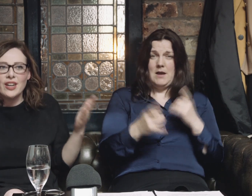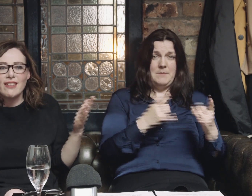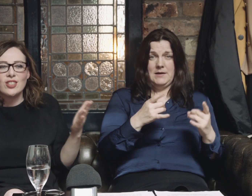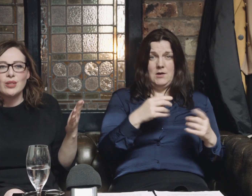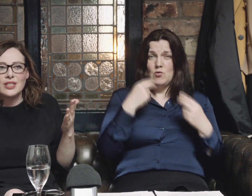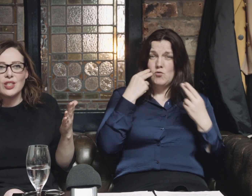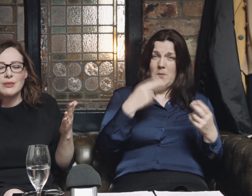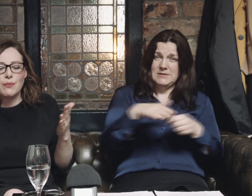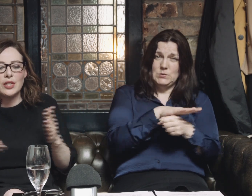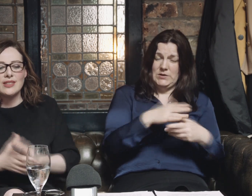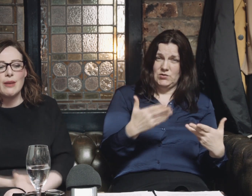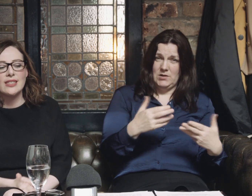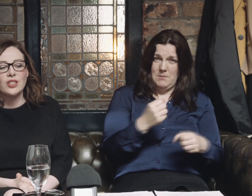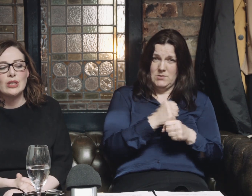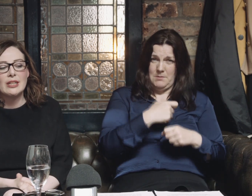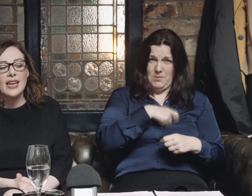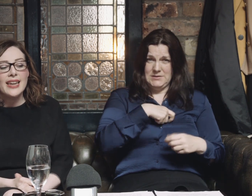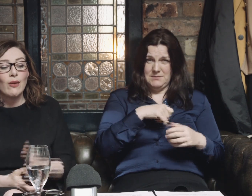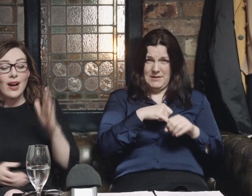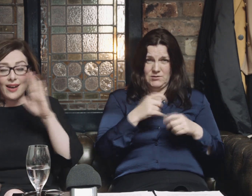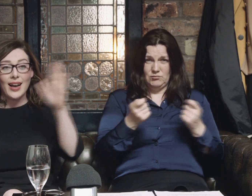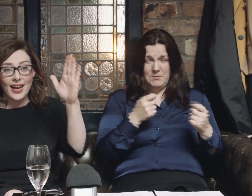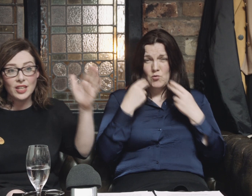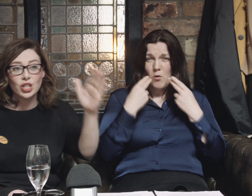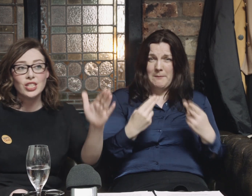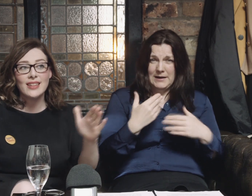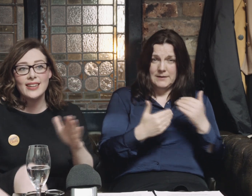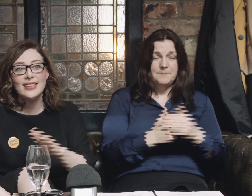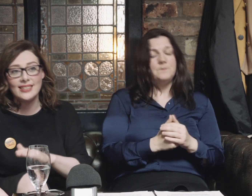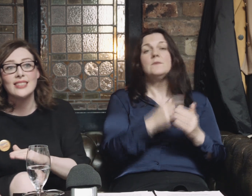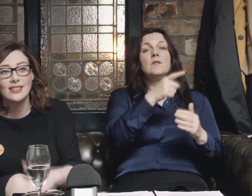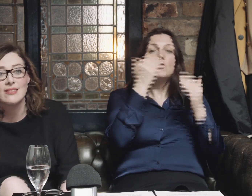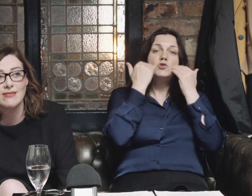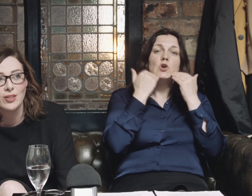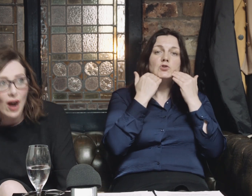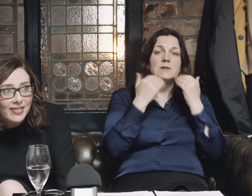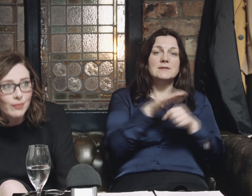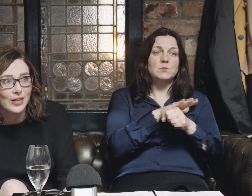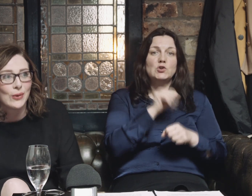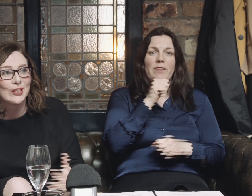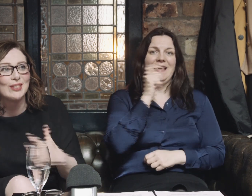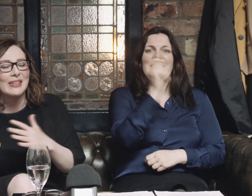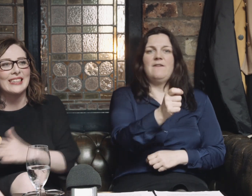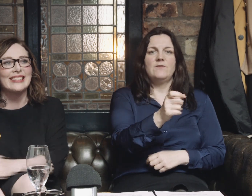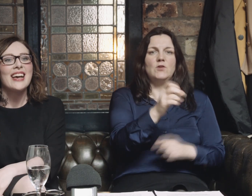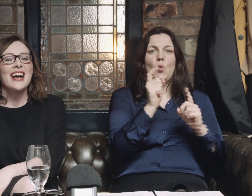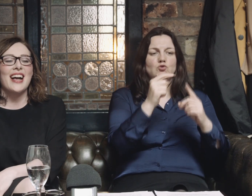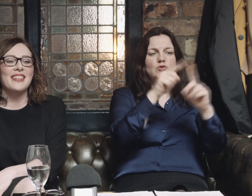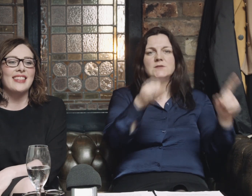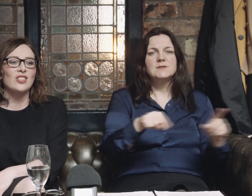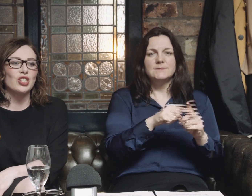in ordinary terms in terms of a person's medical treatment. Now, the judge in that case didn't grant them the orders